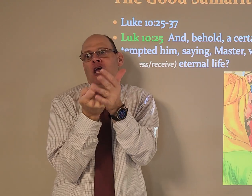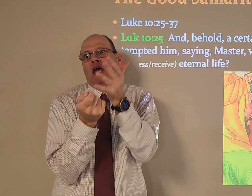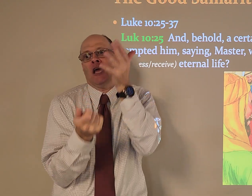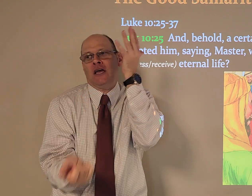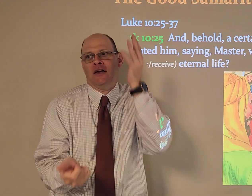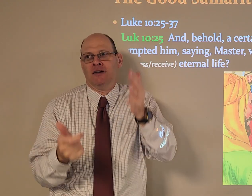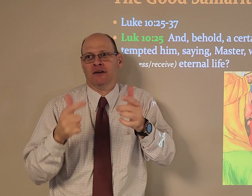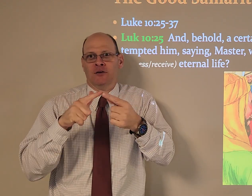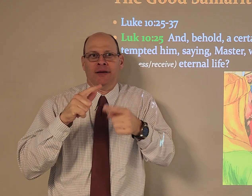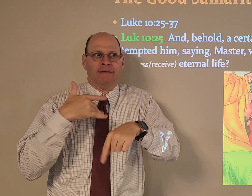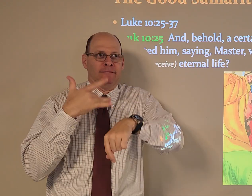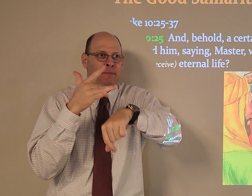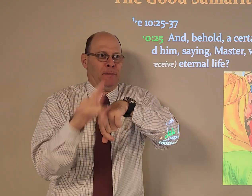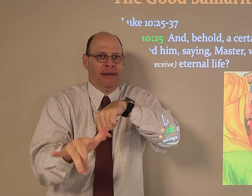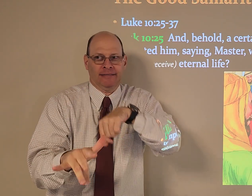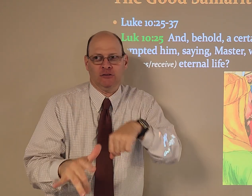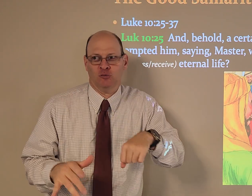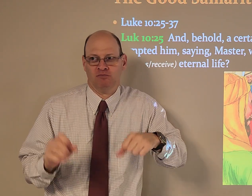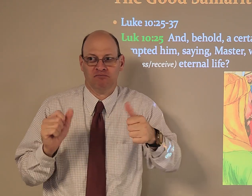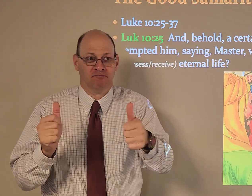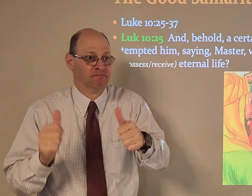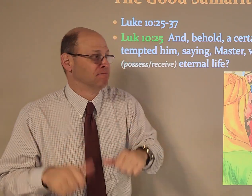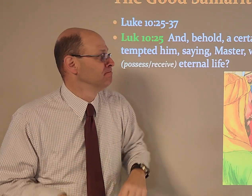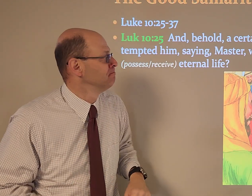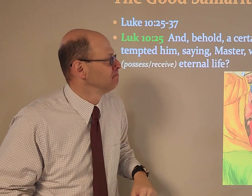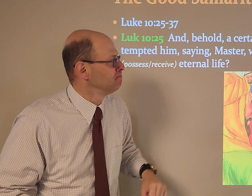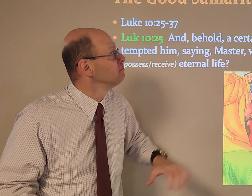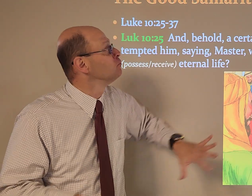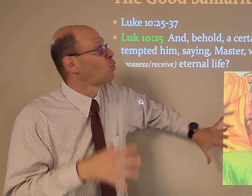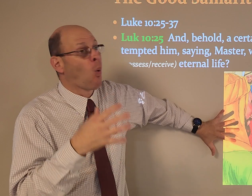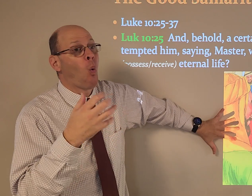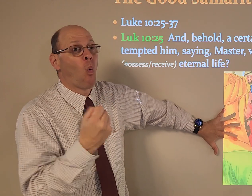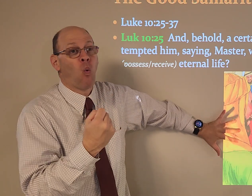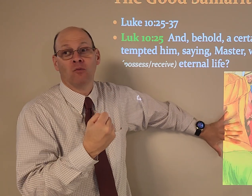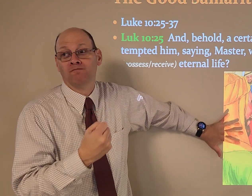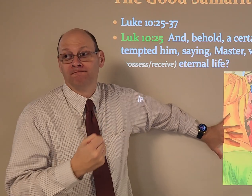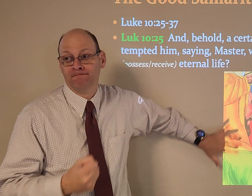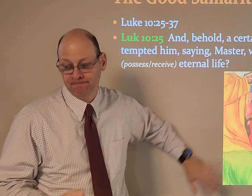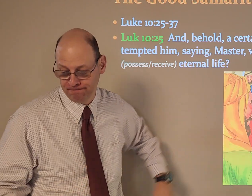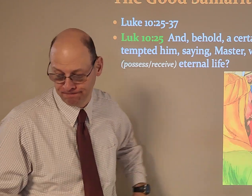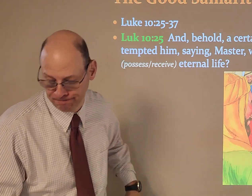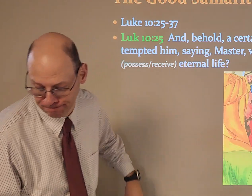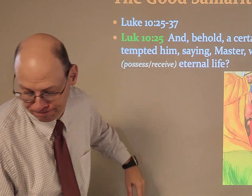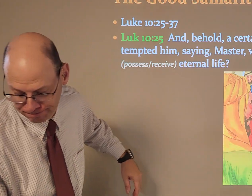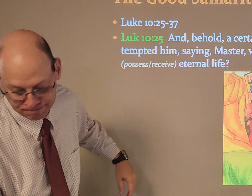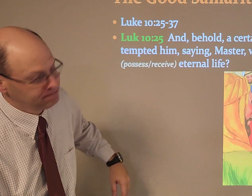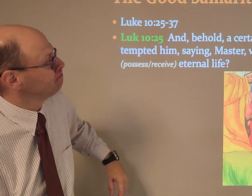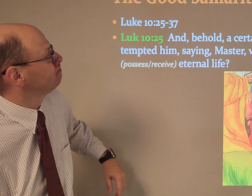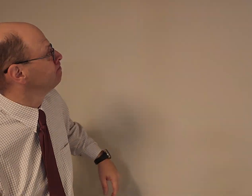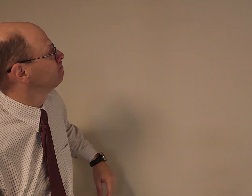my phone and clean up a bunch of data and so forth. We're going to stop here at the Good